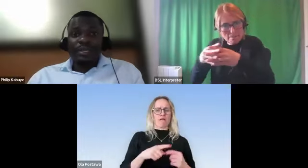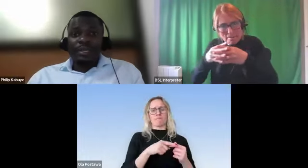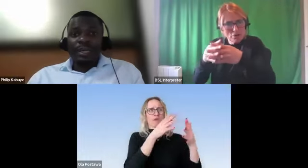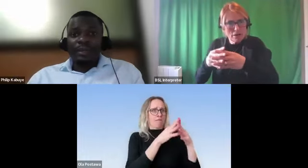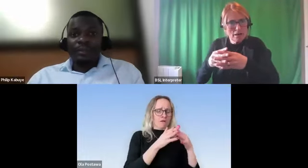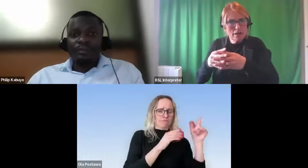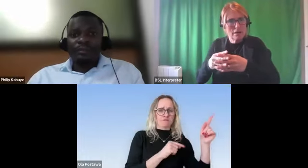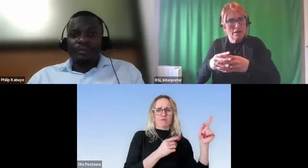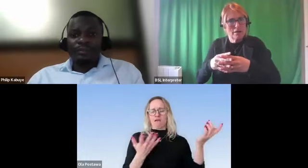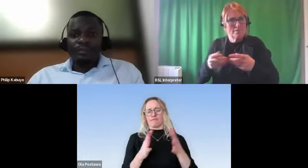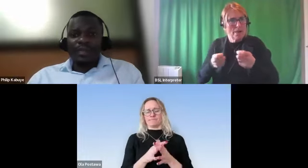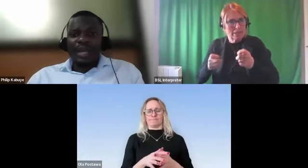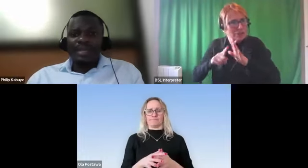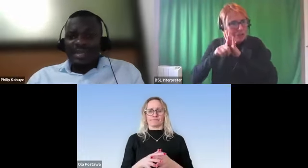market-driven,